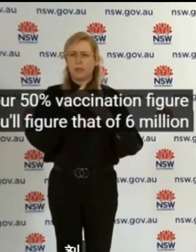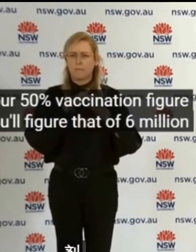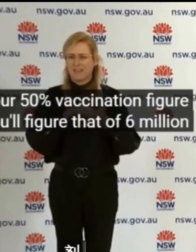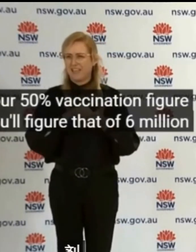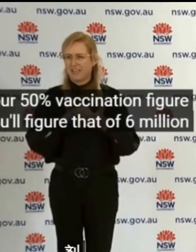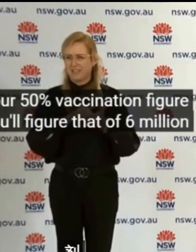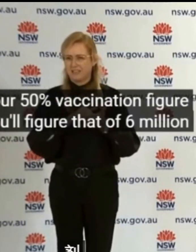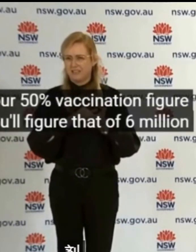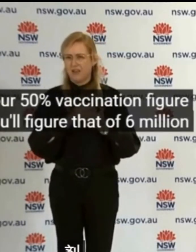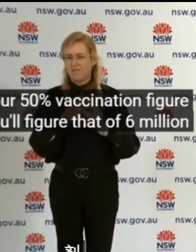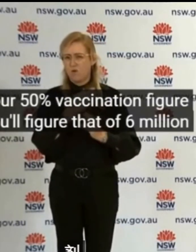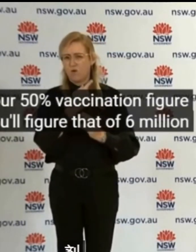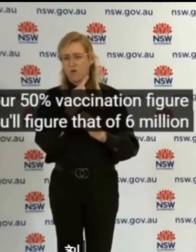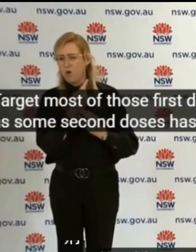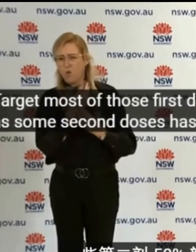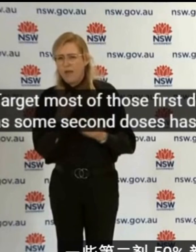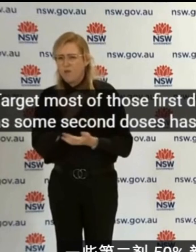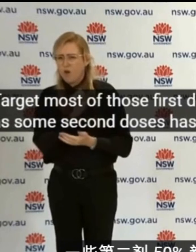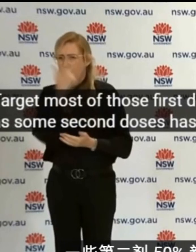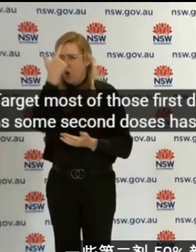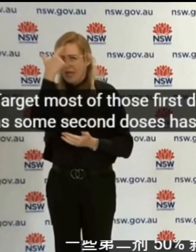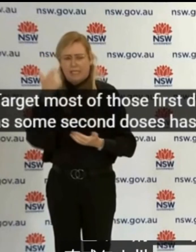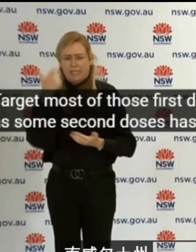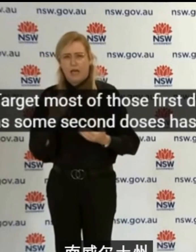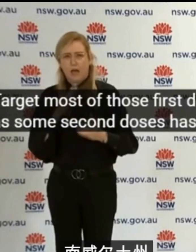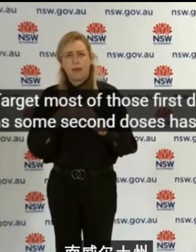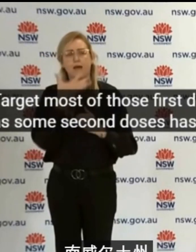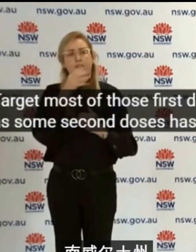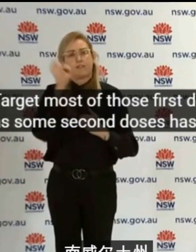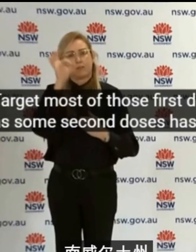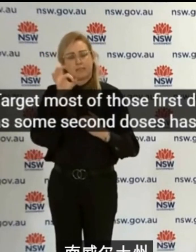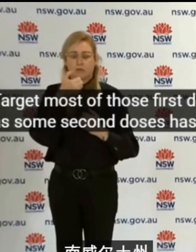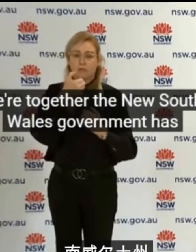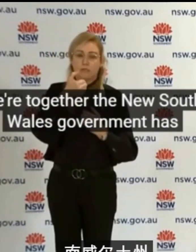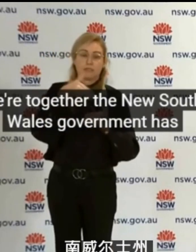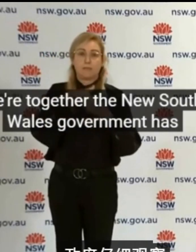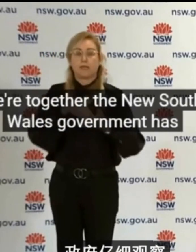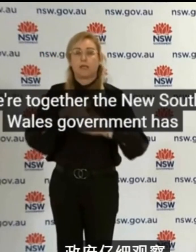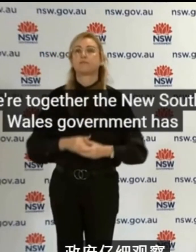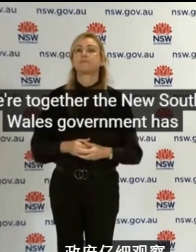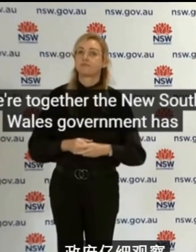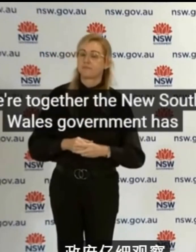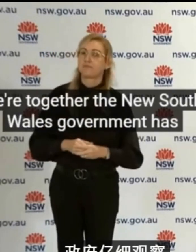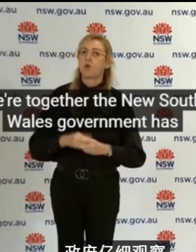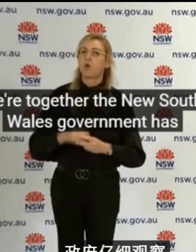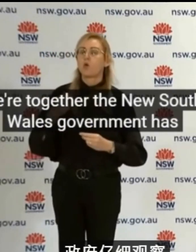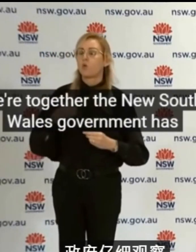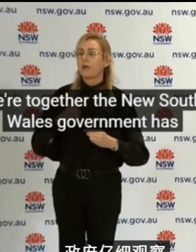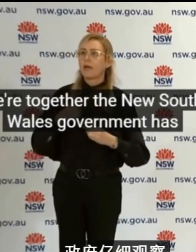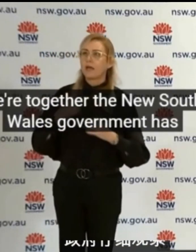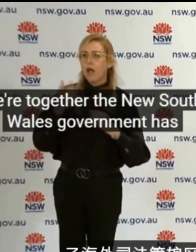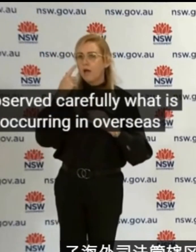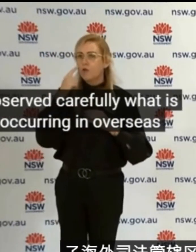doses, 50%? Where did you get that from? The New South Wales government has observed carefully what is occurring in overseas